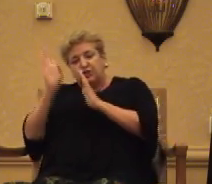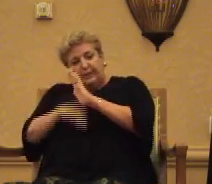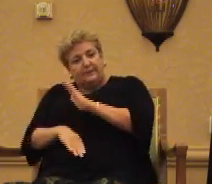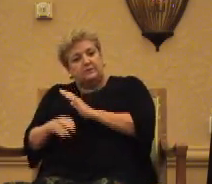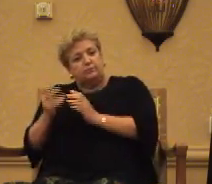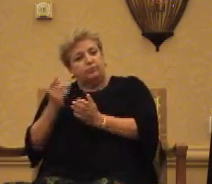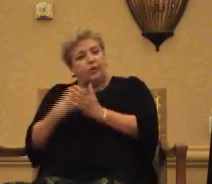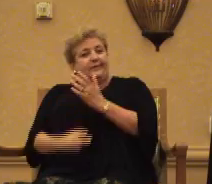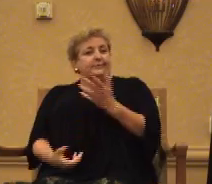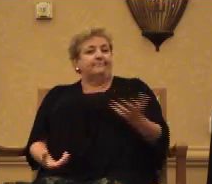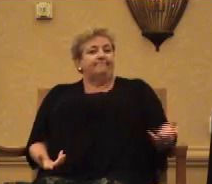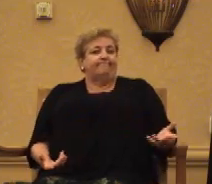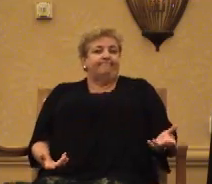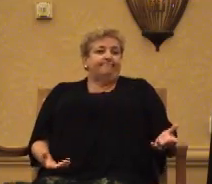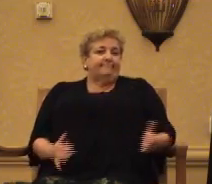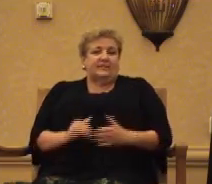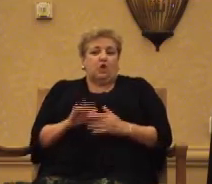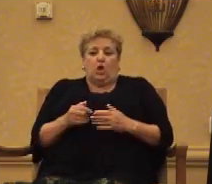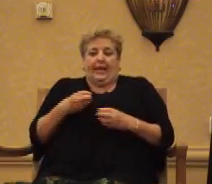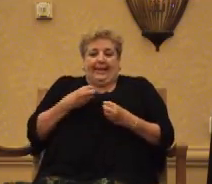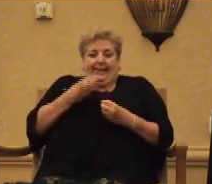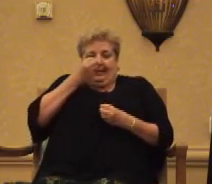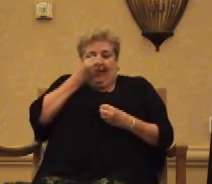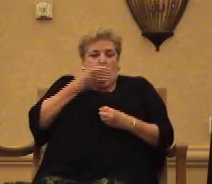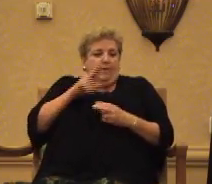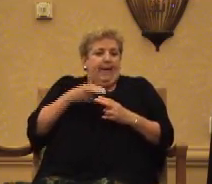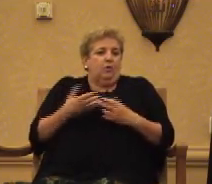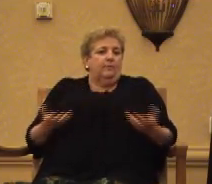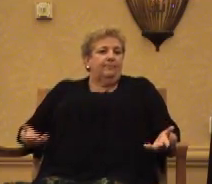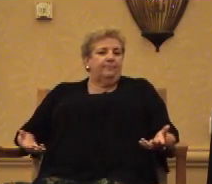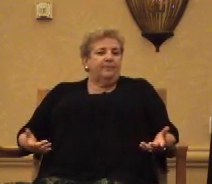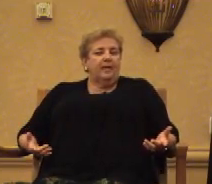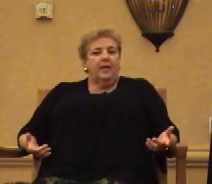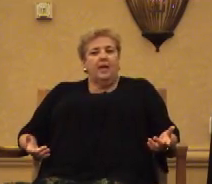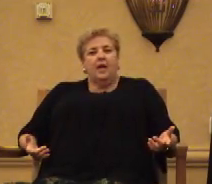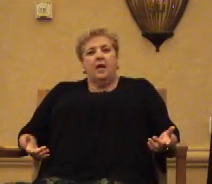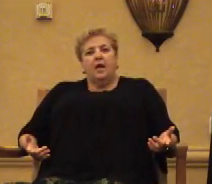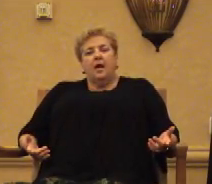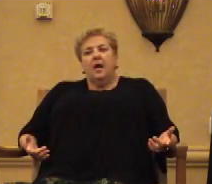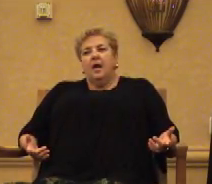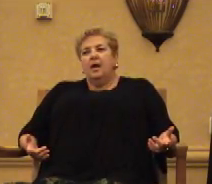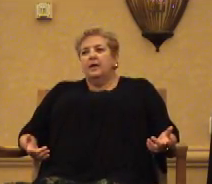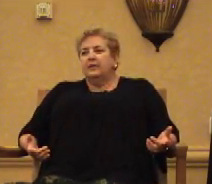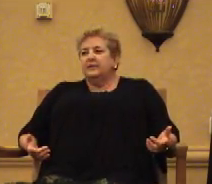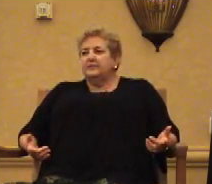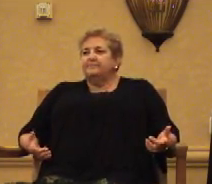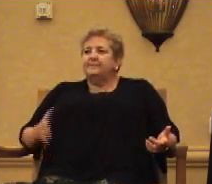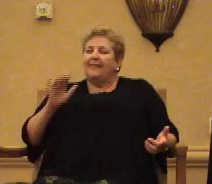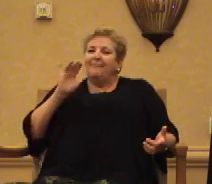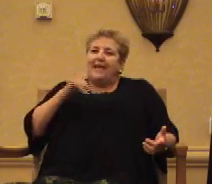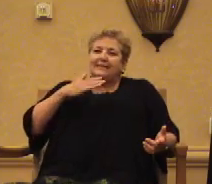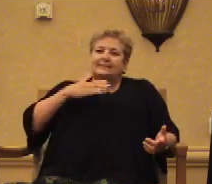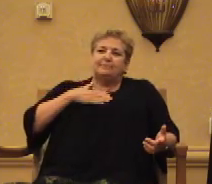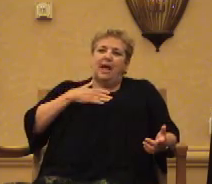end. And here's how alcoholism punks me out. You get, that's my reality. That's the